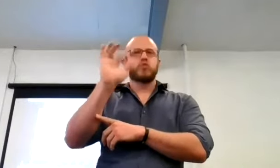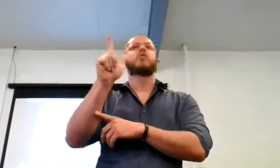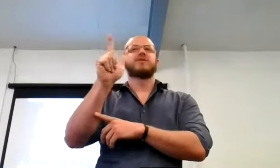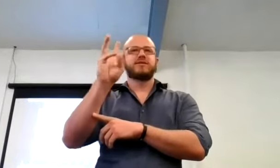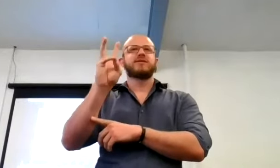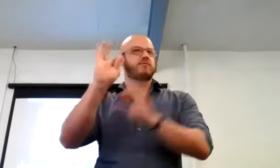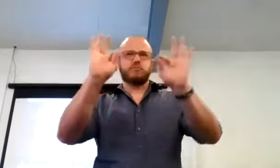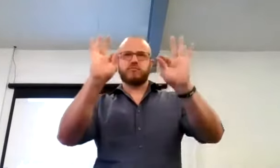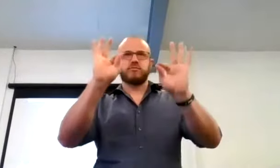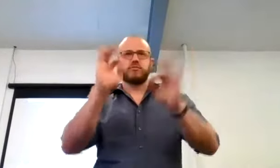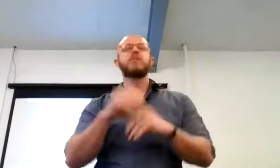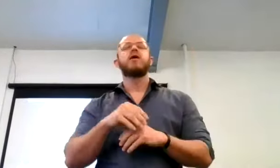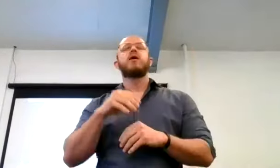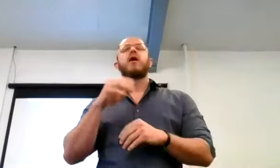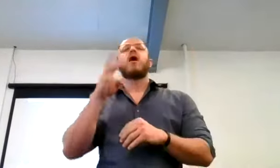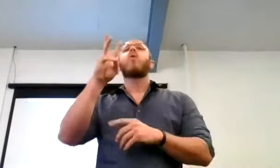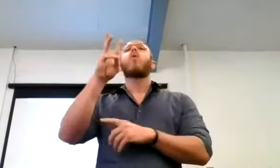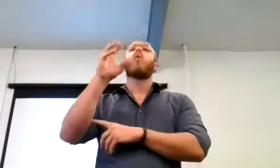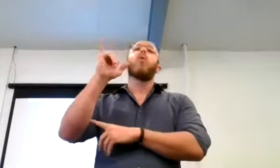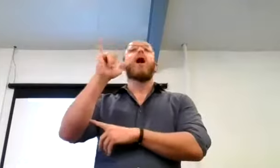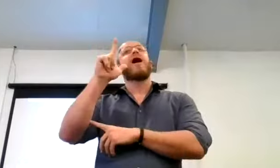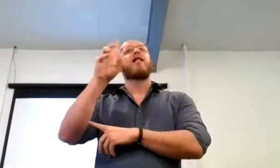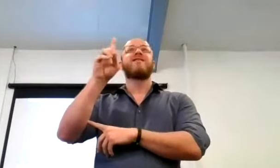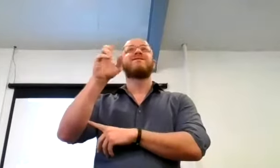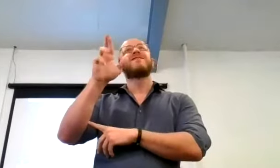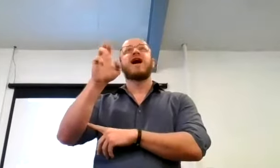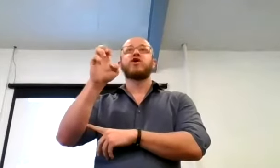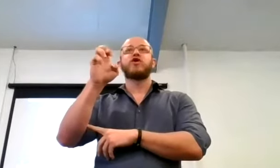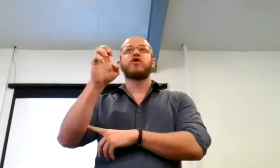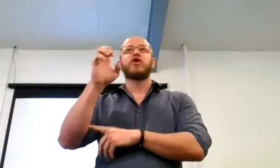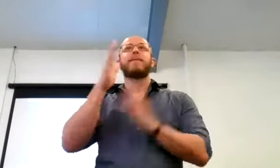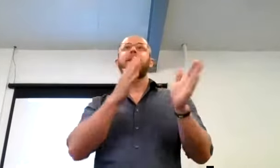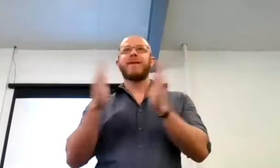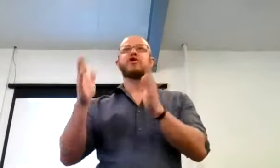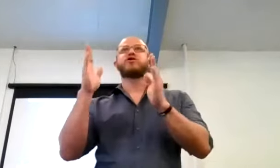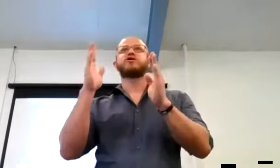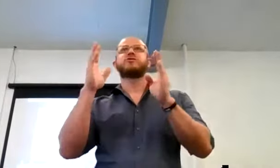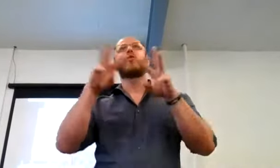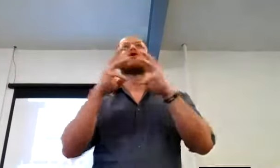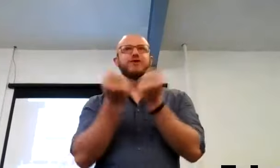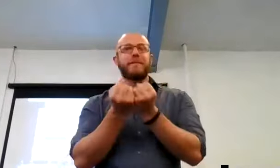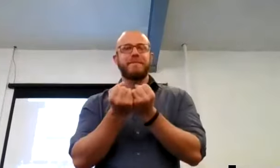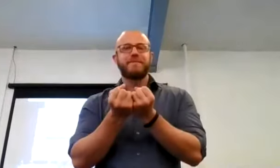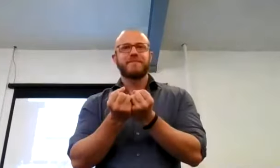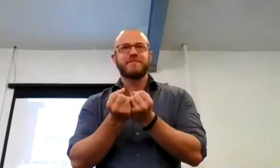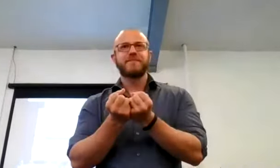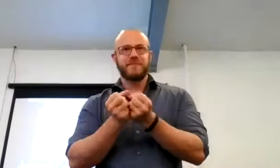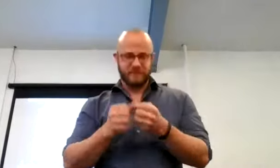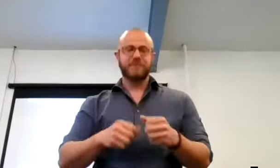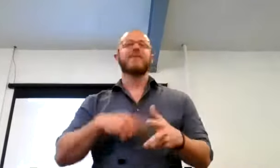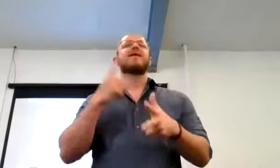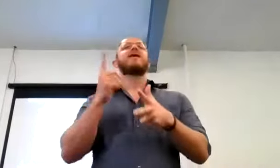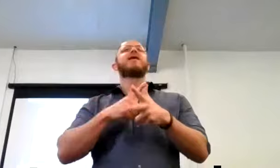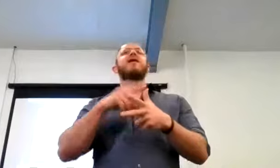June 26th, and it'll be wildfire plans. It's a workshop.